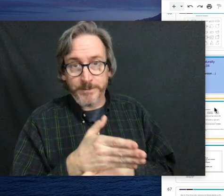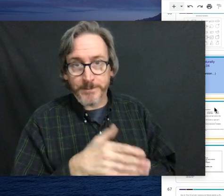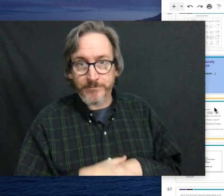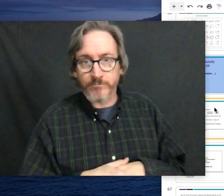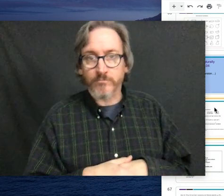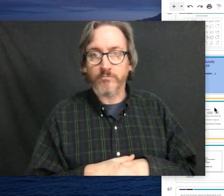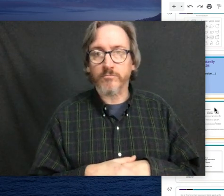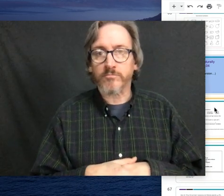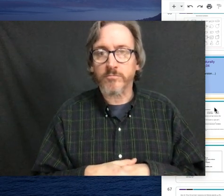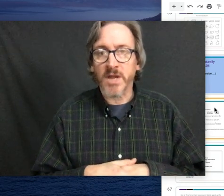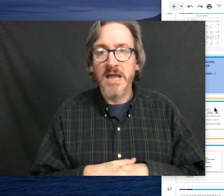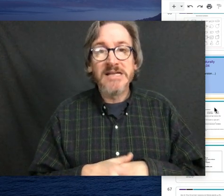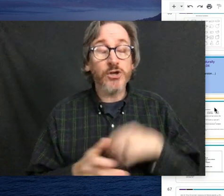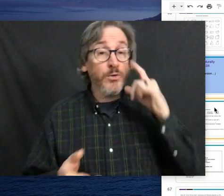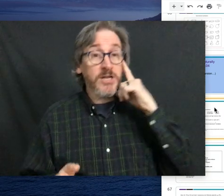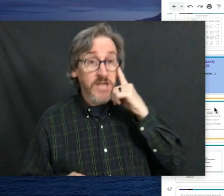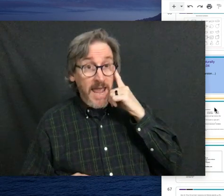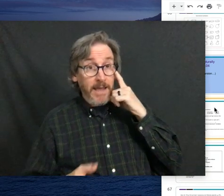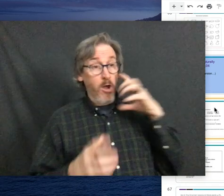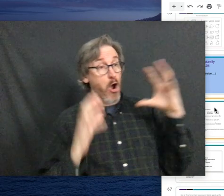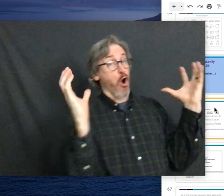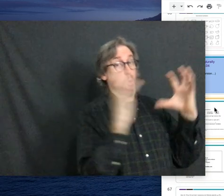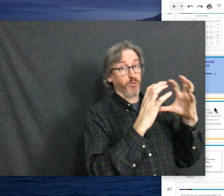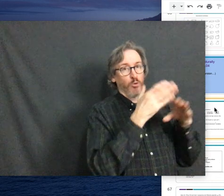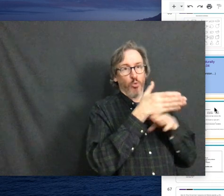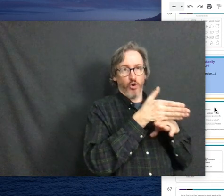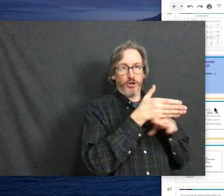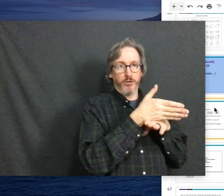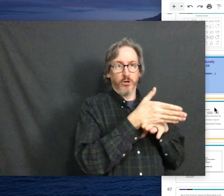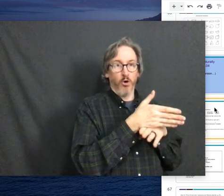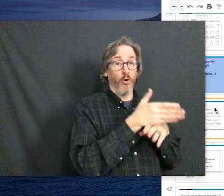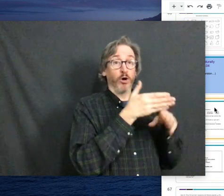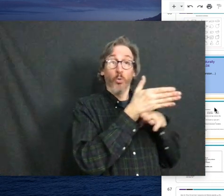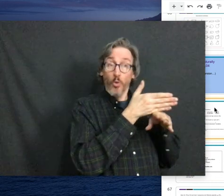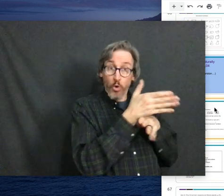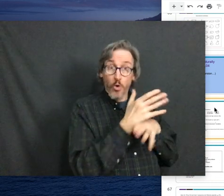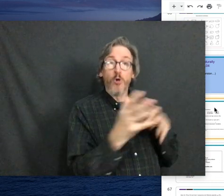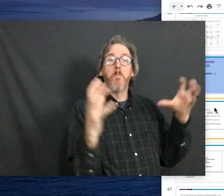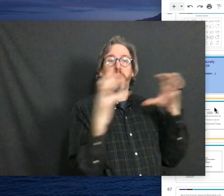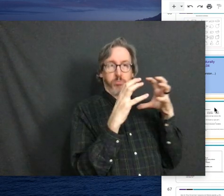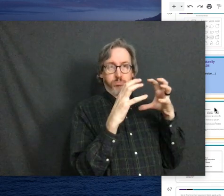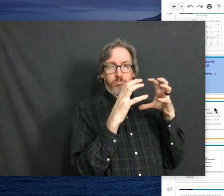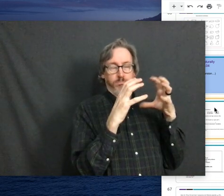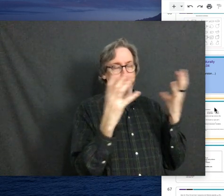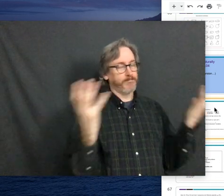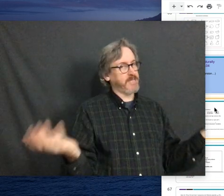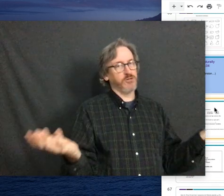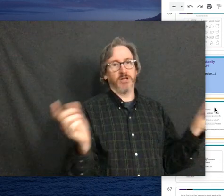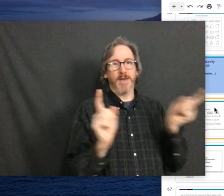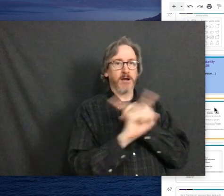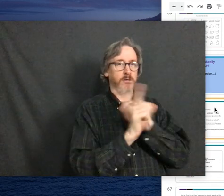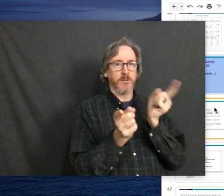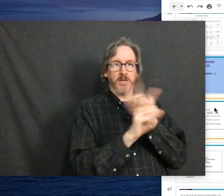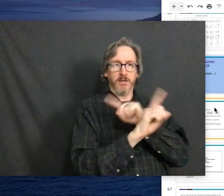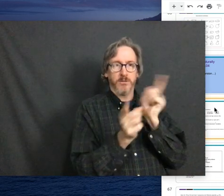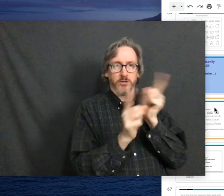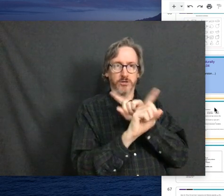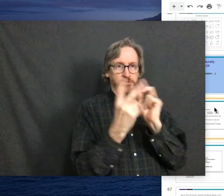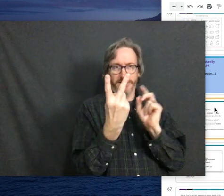wood. So you can say wood or doesn't really